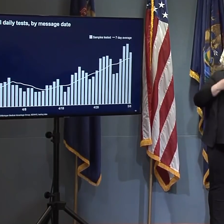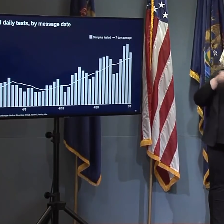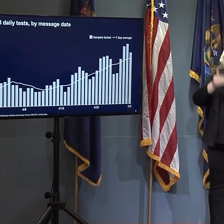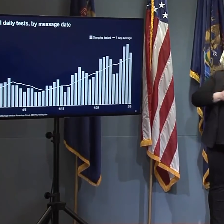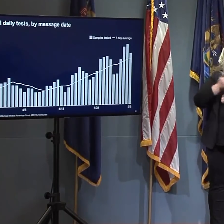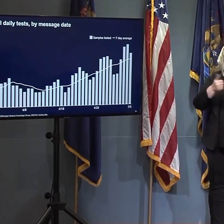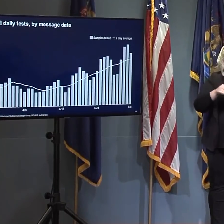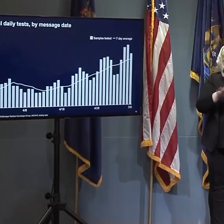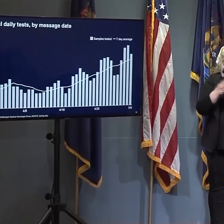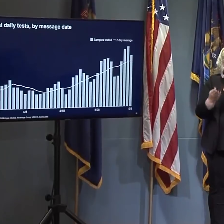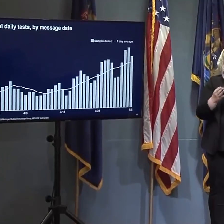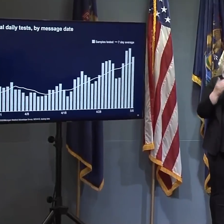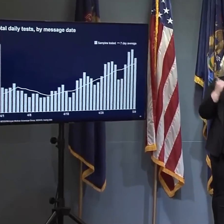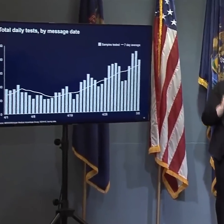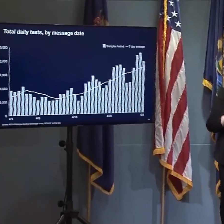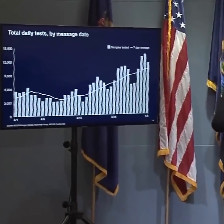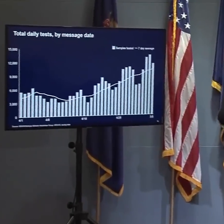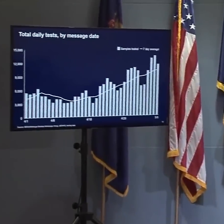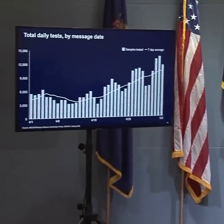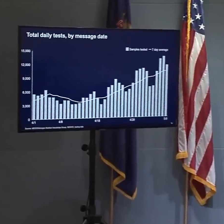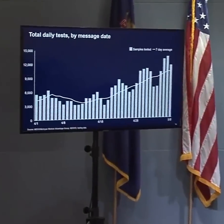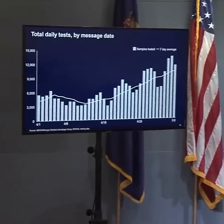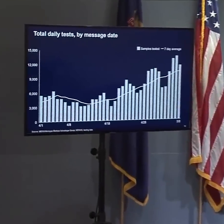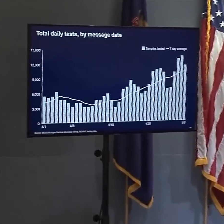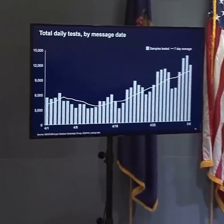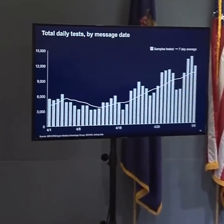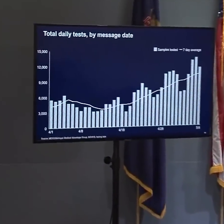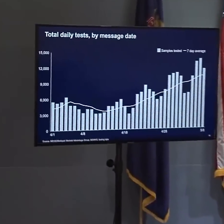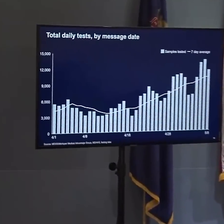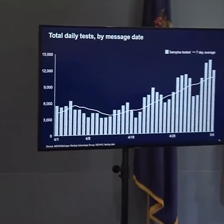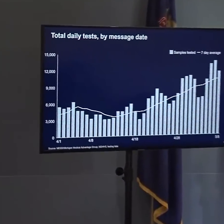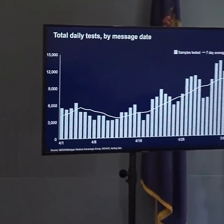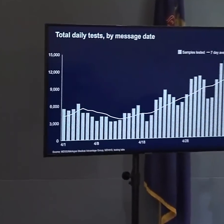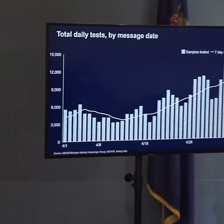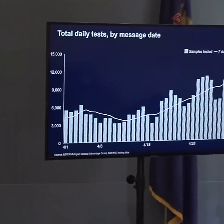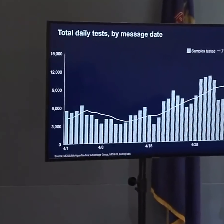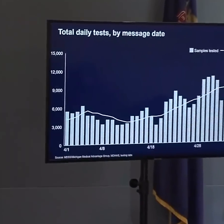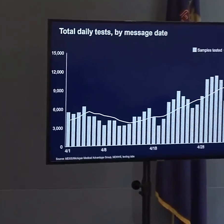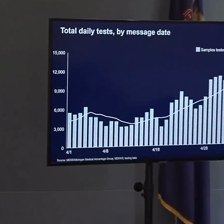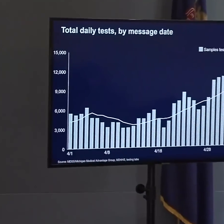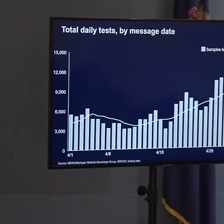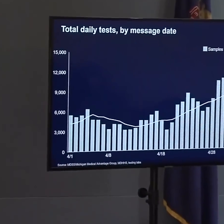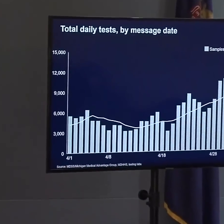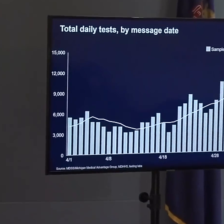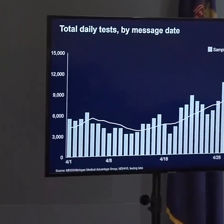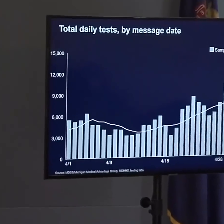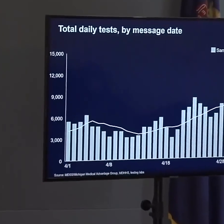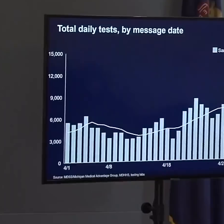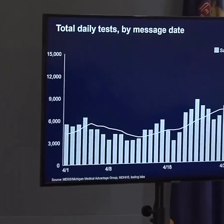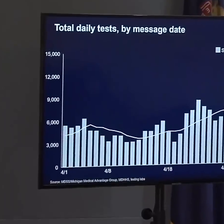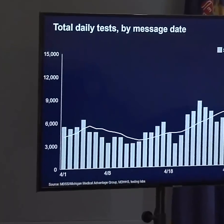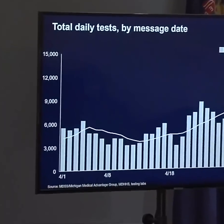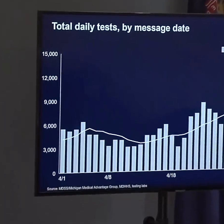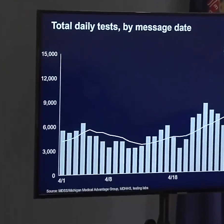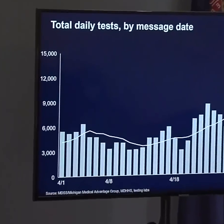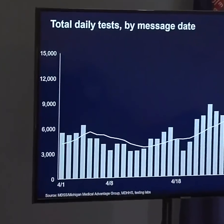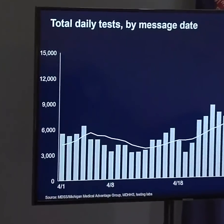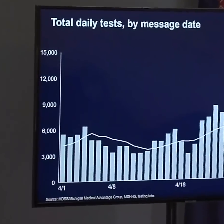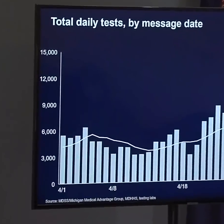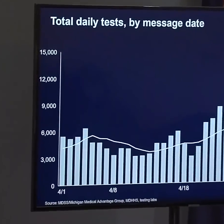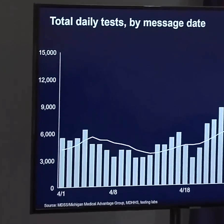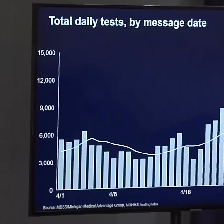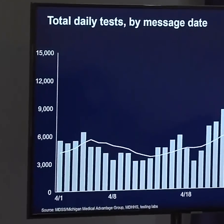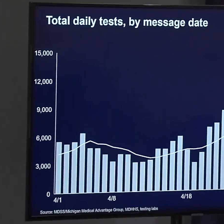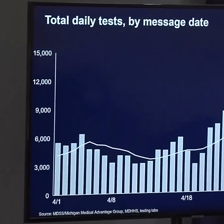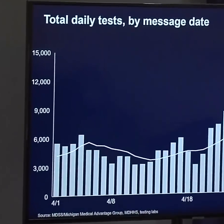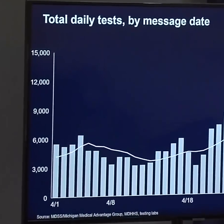see we're nearing 15,000. With these new supplies and deploying them accordingly and matching up our testing capacity,